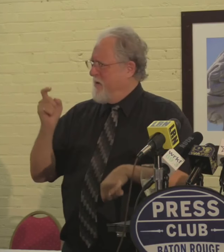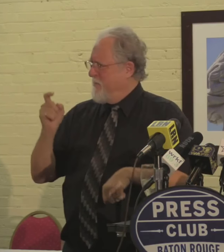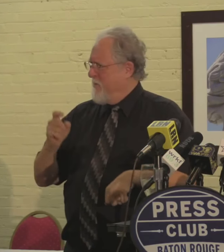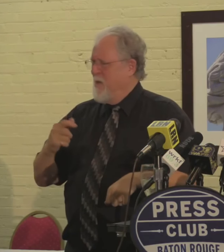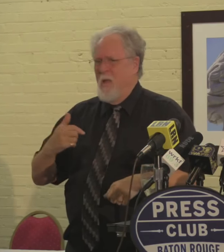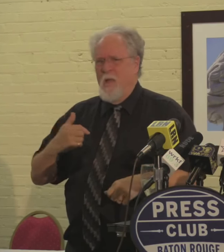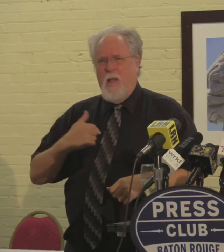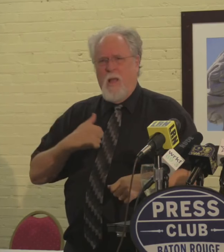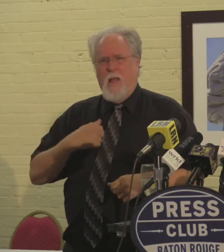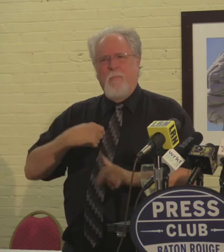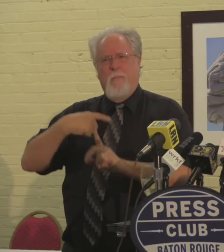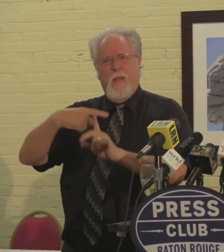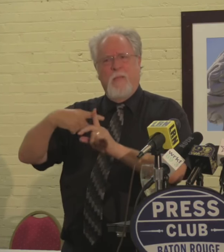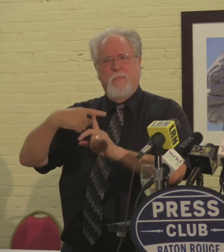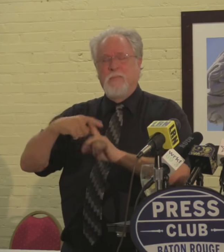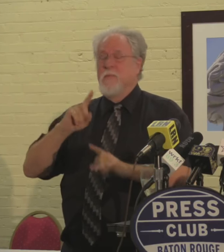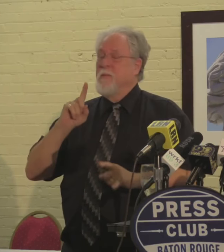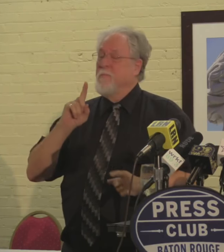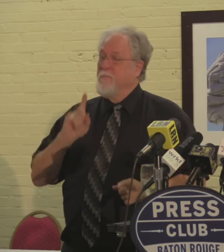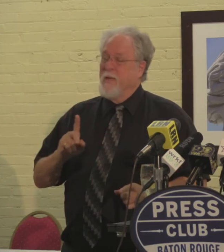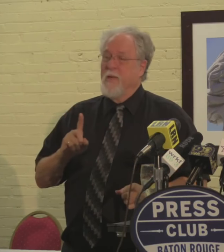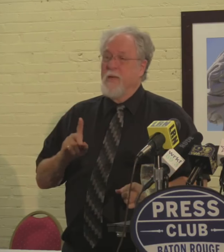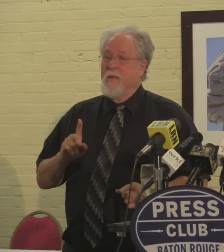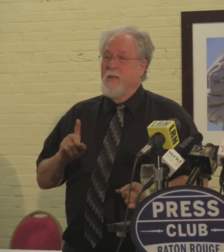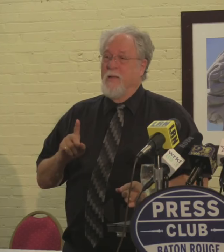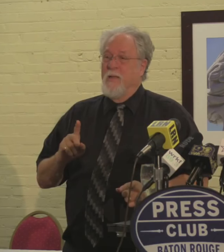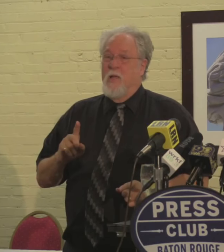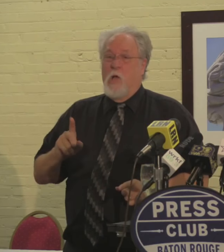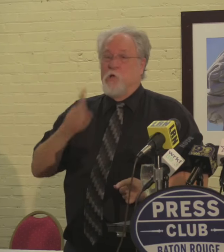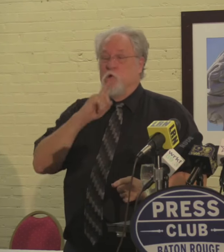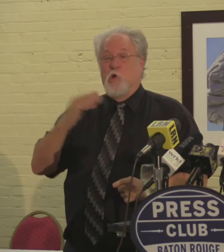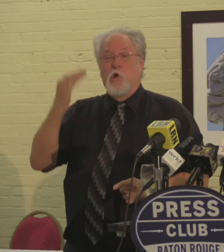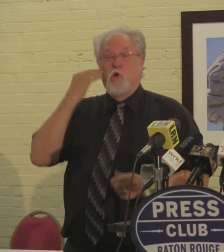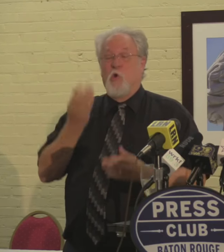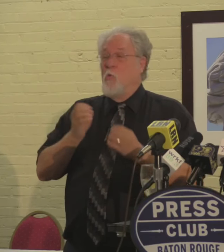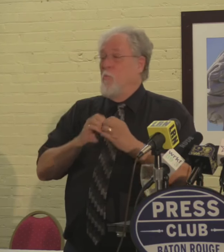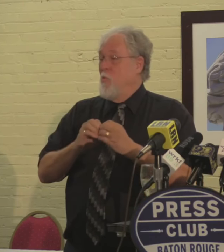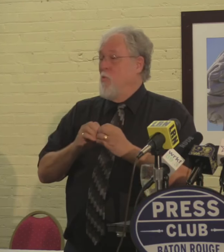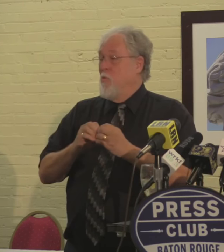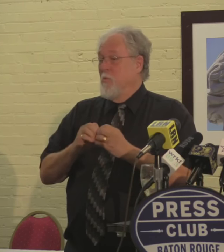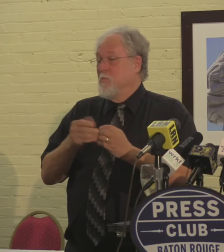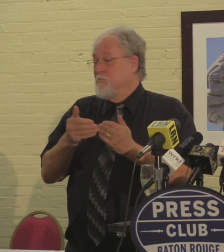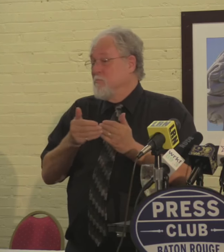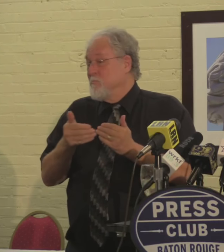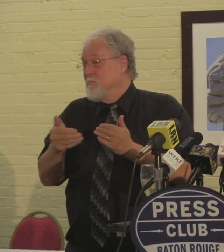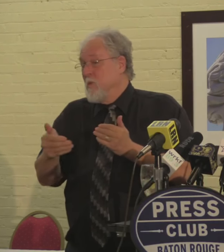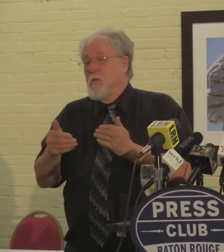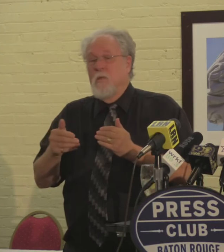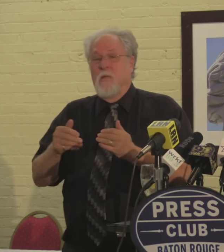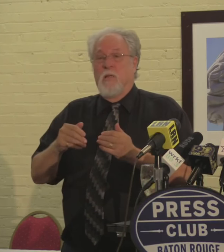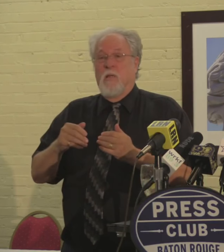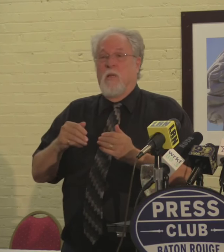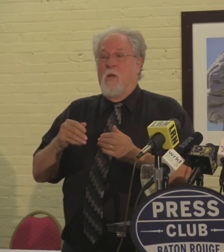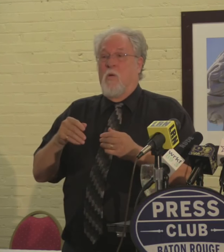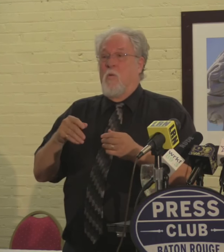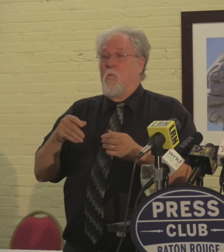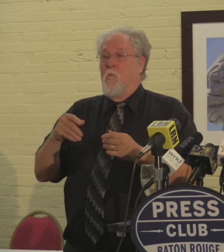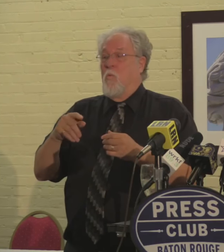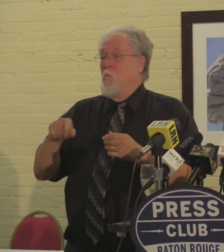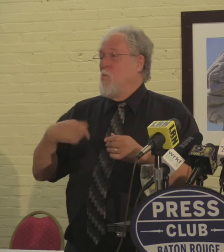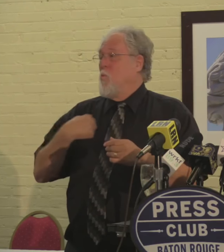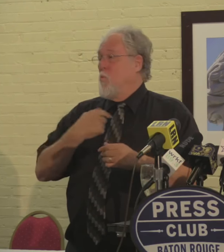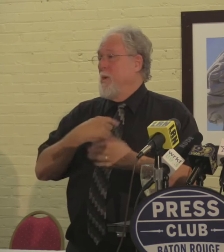I'm actually optimistic, but I will certainly know more over the next few days as we continue to